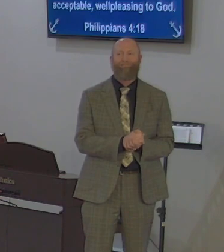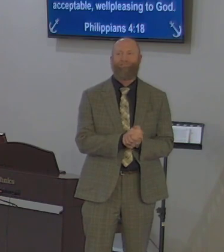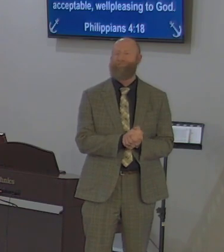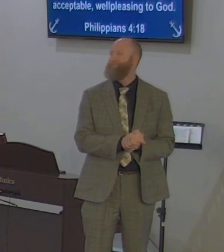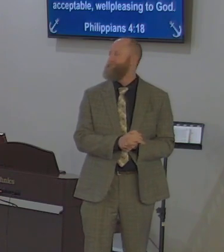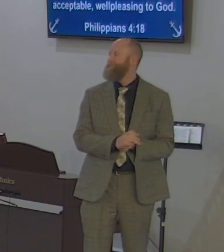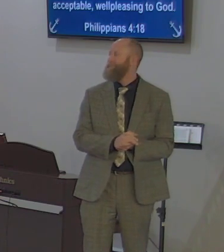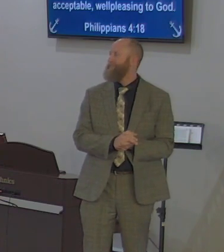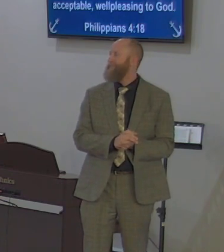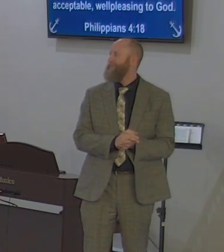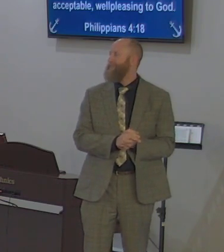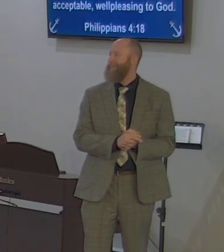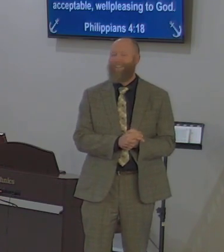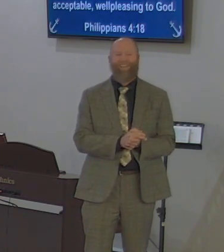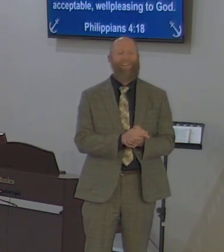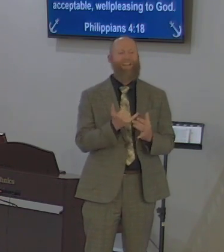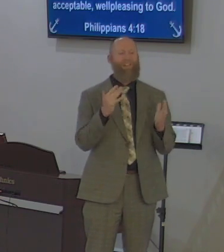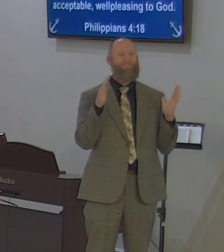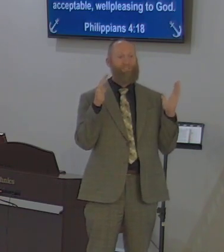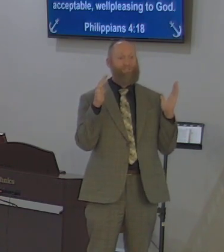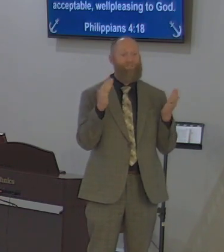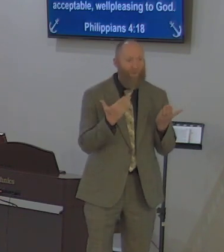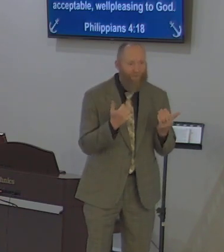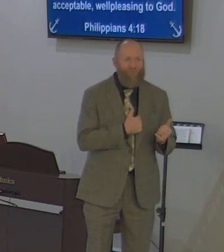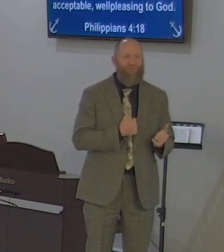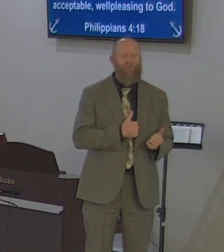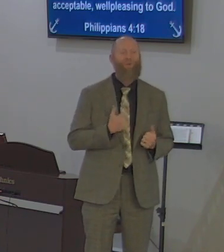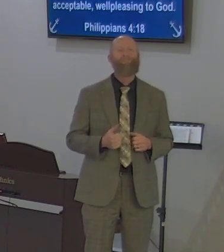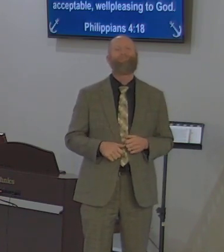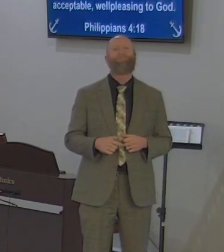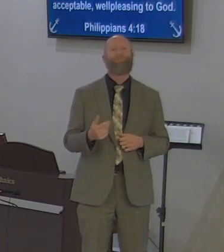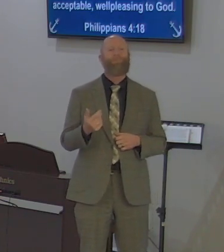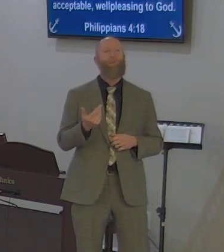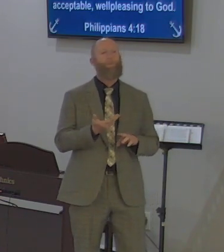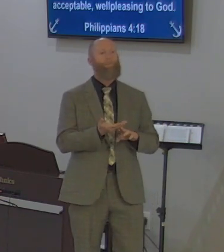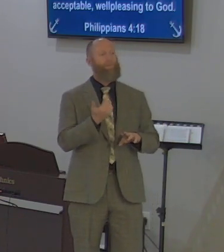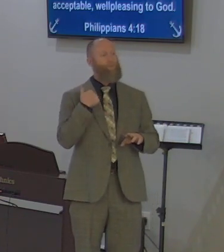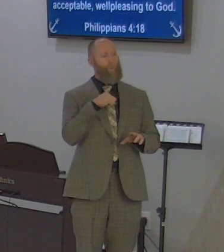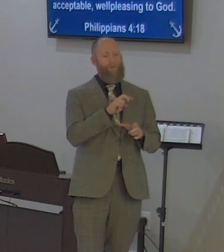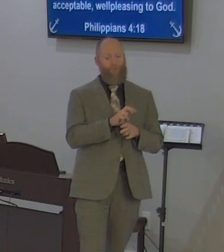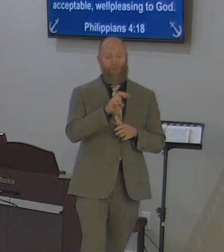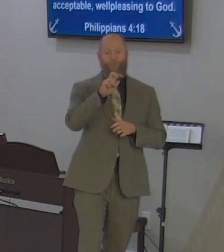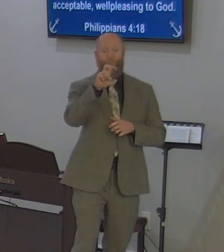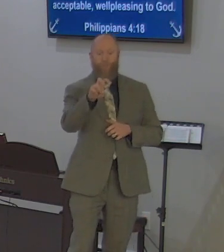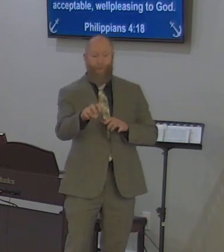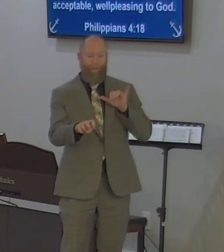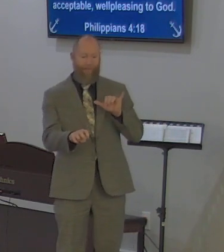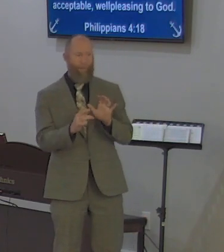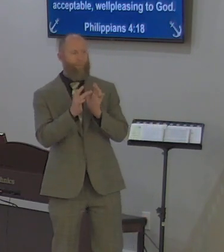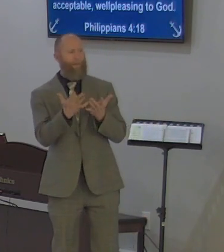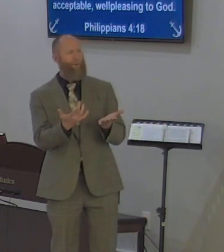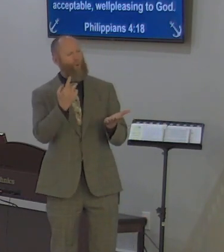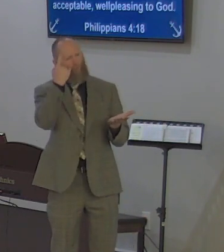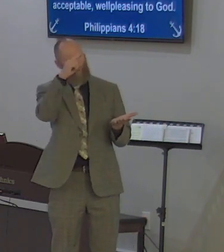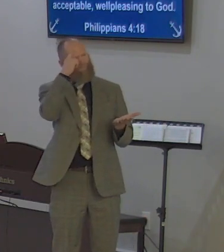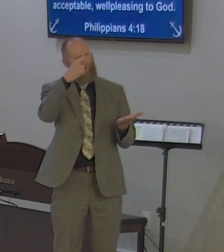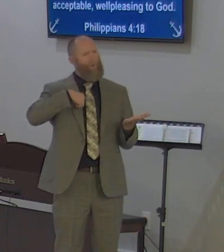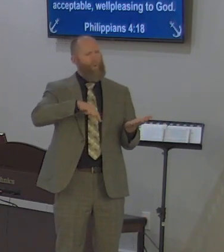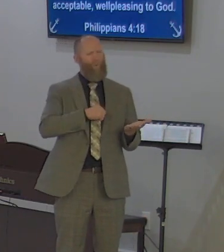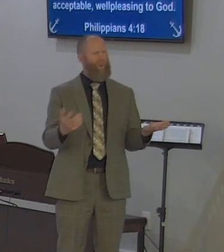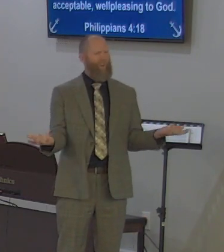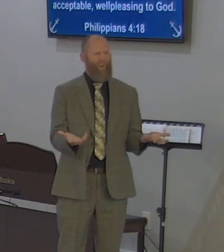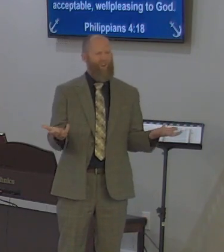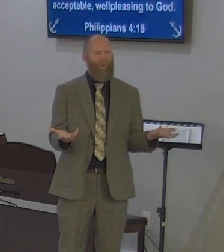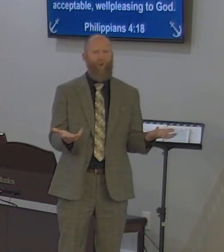Okay, focus. Before we really get into this text tonight, I want to talk to you a little bit about what we're here for. And I want to talk to you about